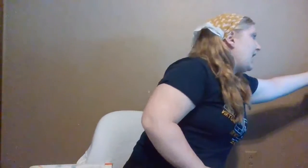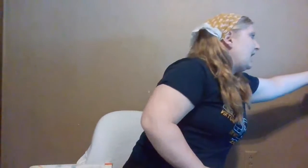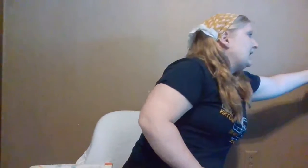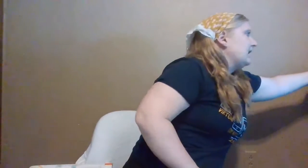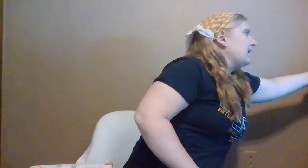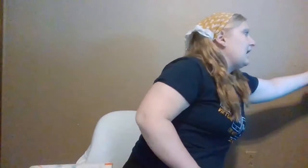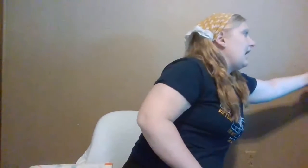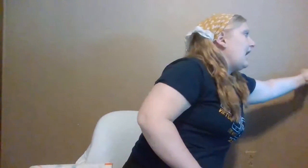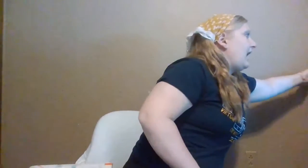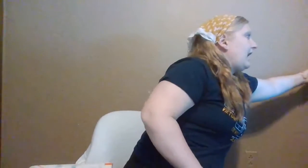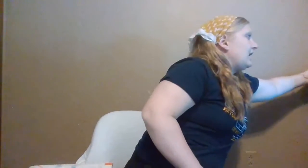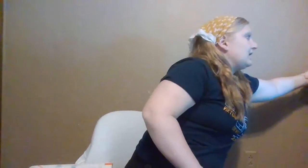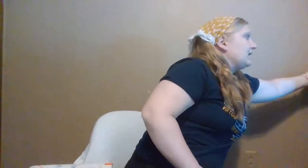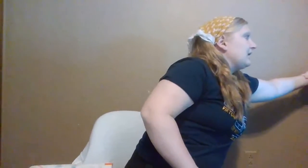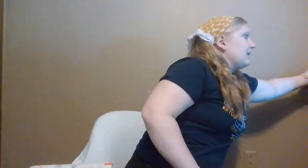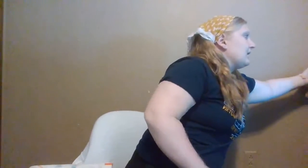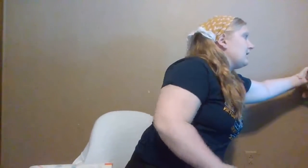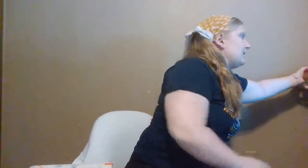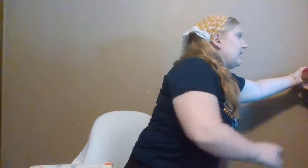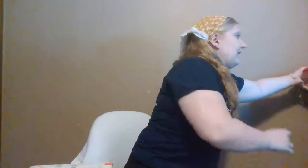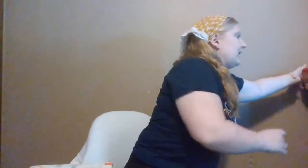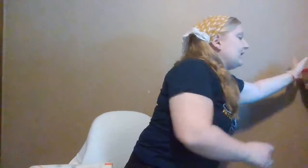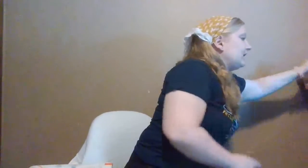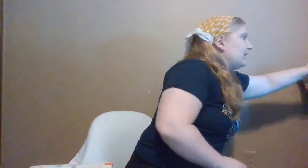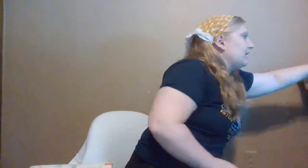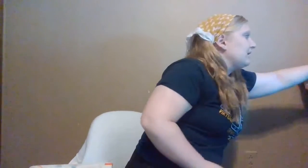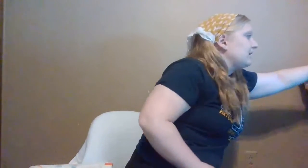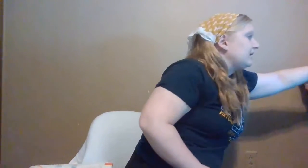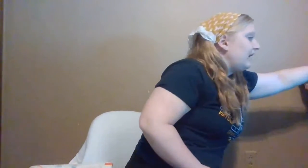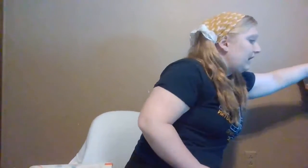9, 8, 7, 6,